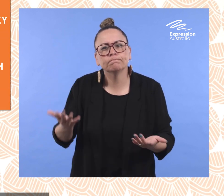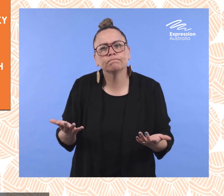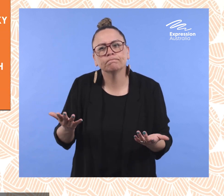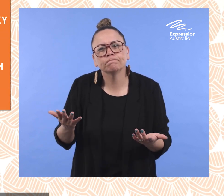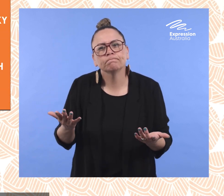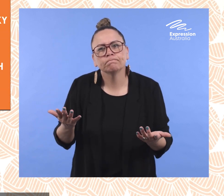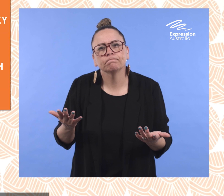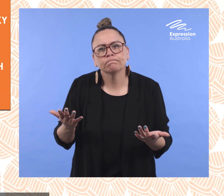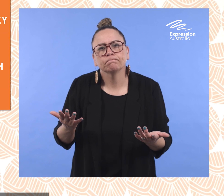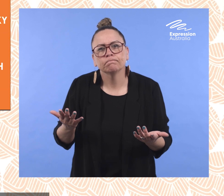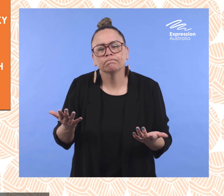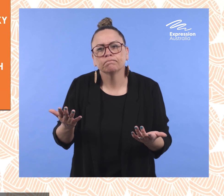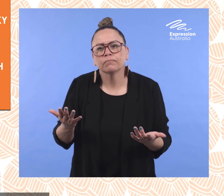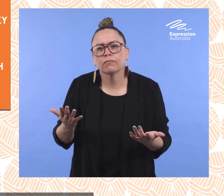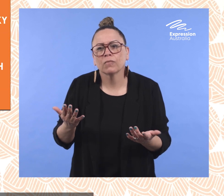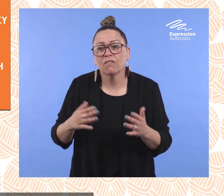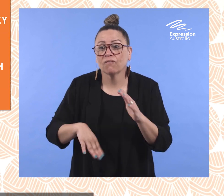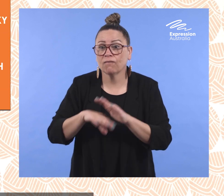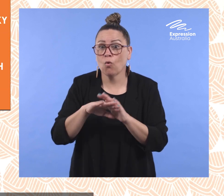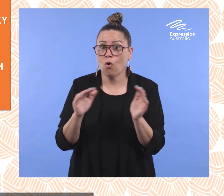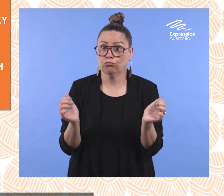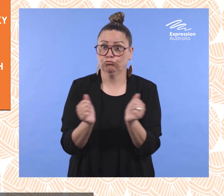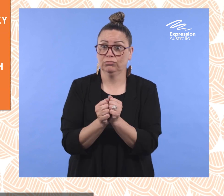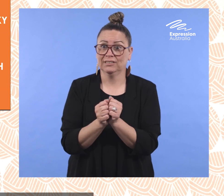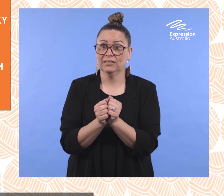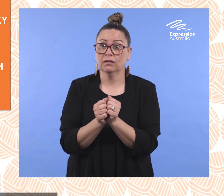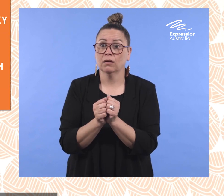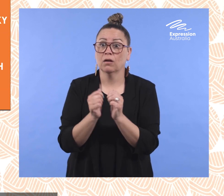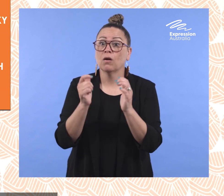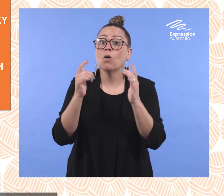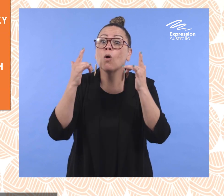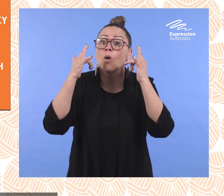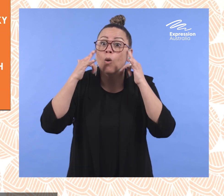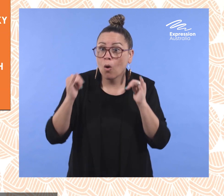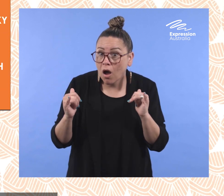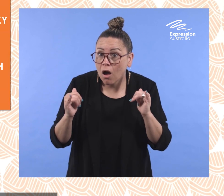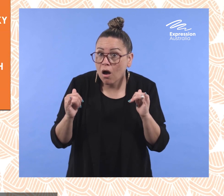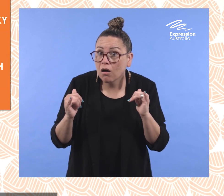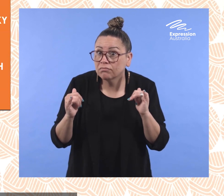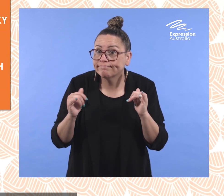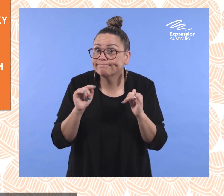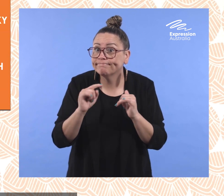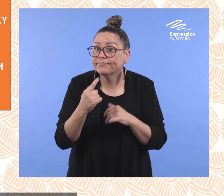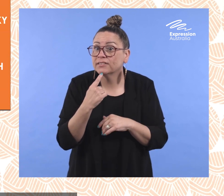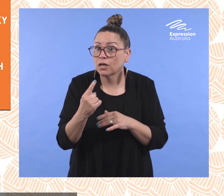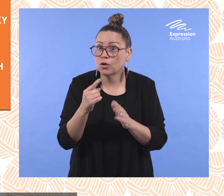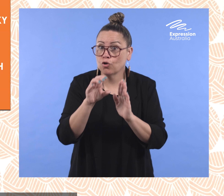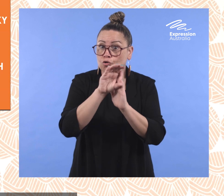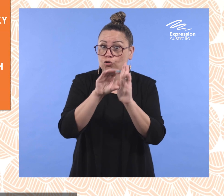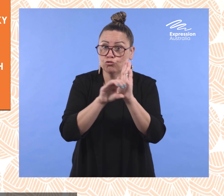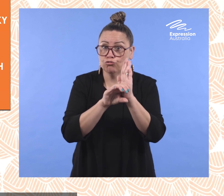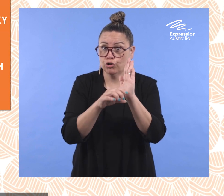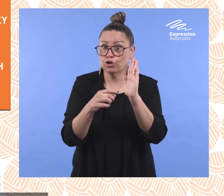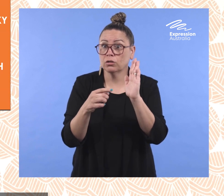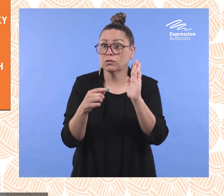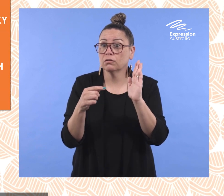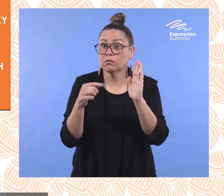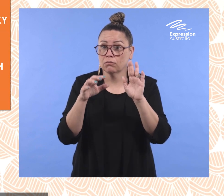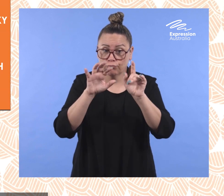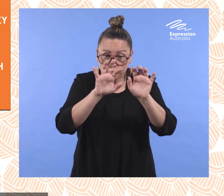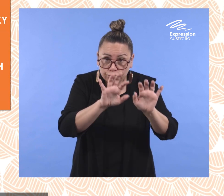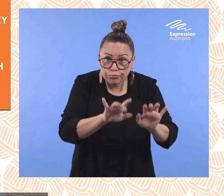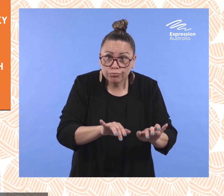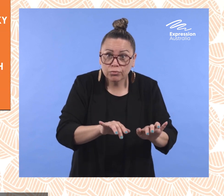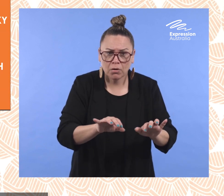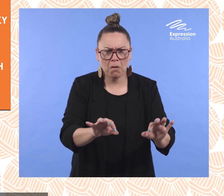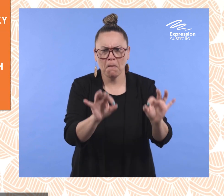I think that there has been unanimous agreement amongst legal experts saying that it is constitutionally and legally sound,